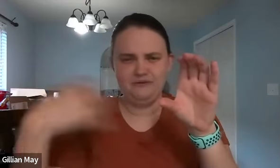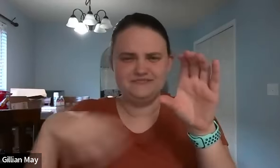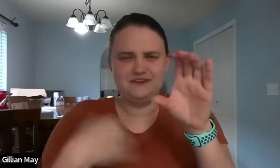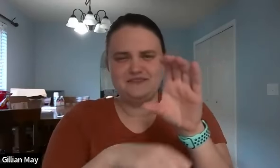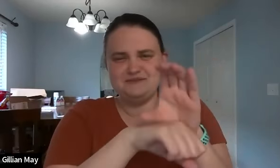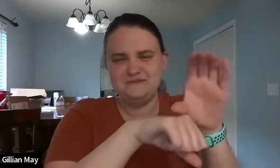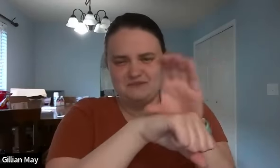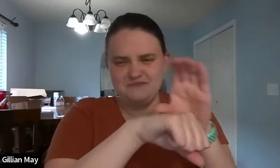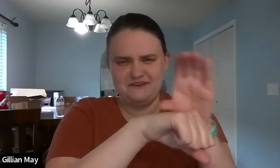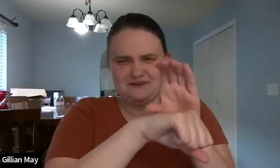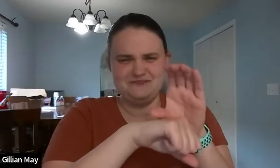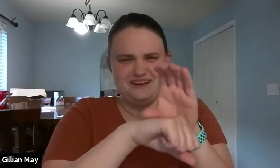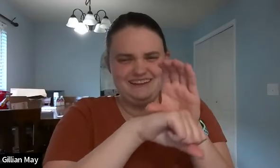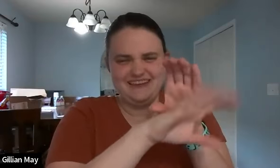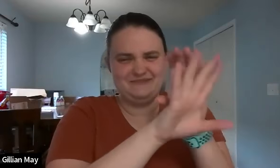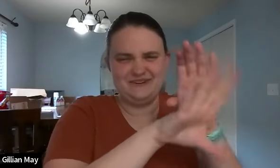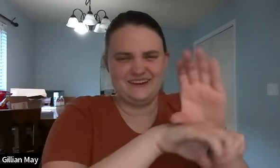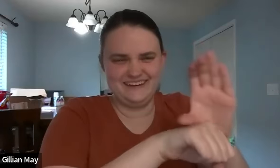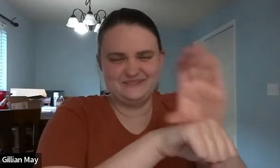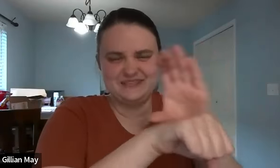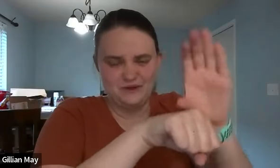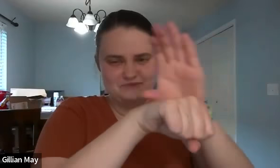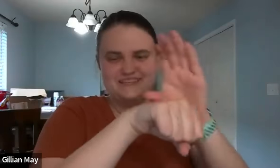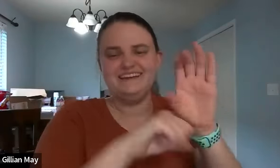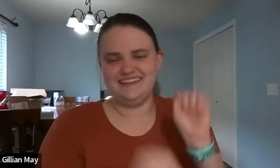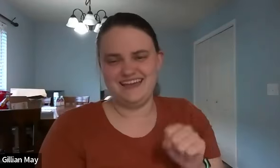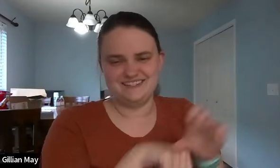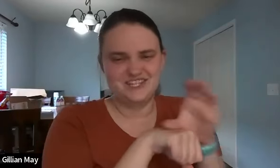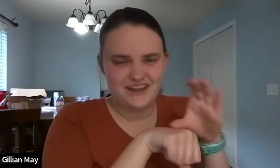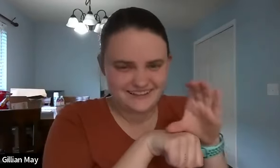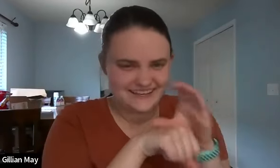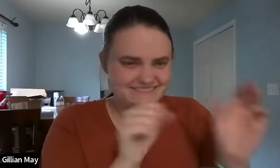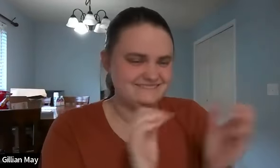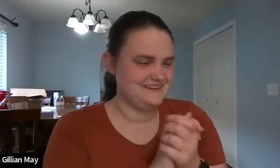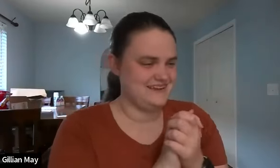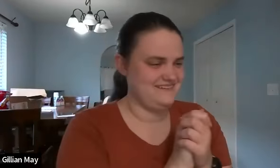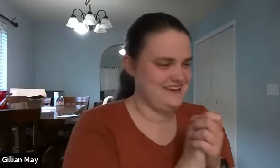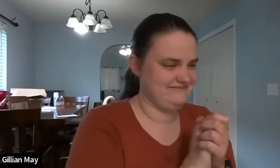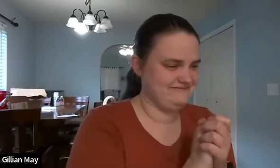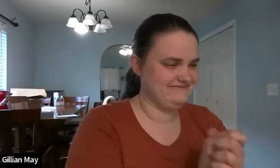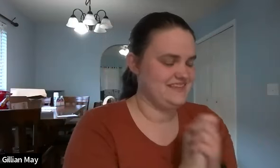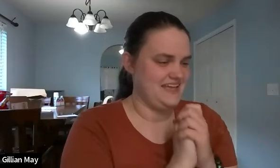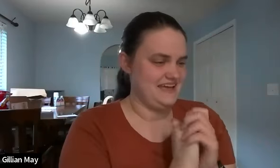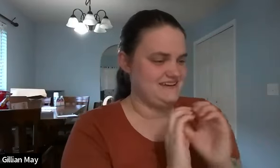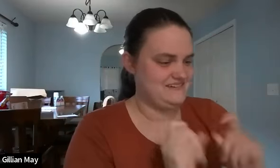Ow, sorry, that was me popping my finger. I'm sorry. We're good. No sound problems. Yes, chocolate. Okay. All